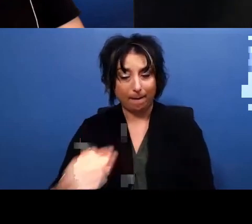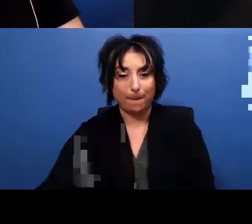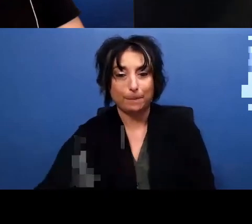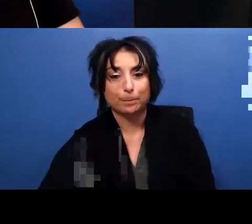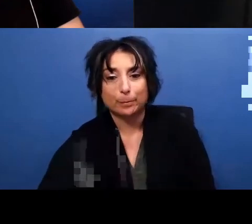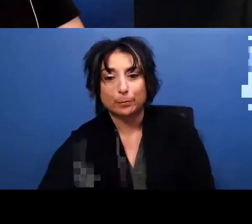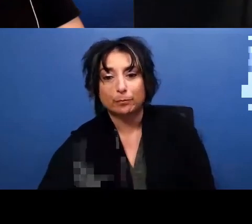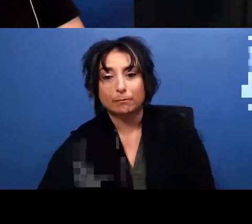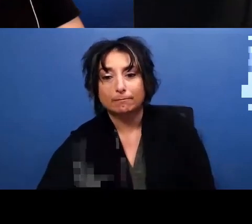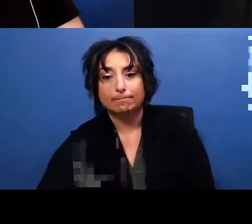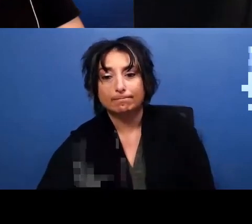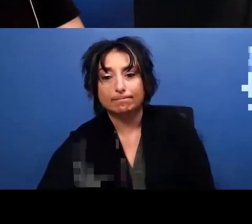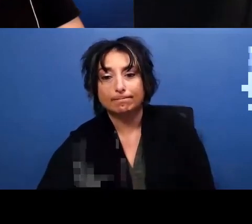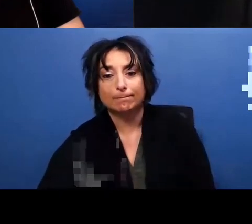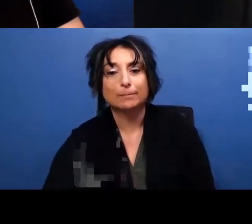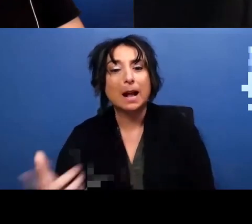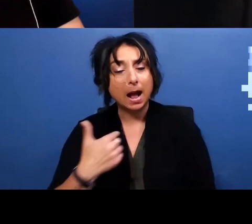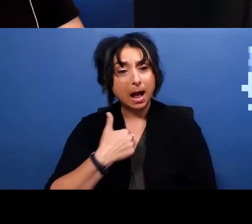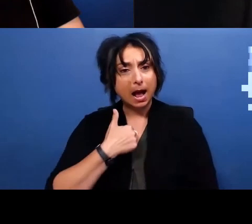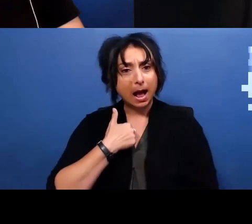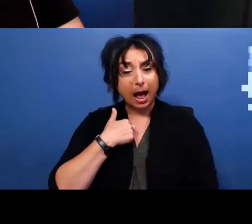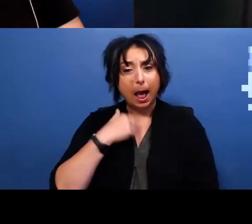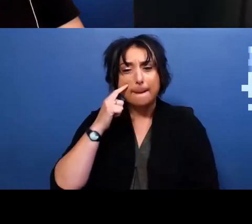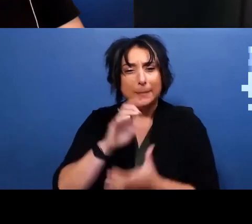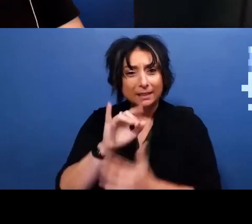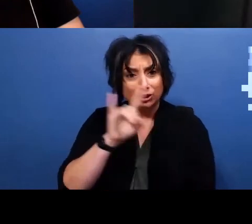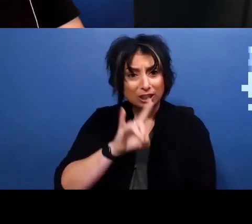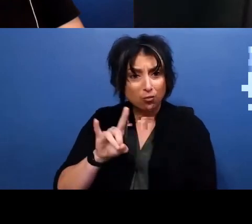And I believe this question is to Shirong.